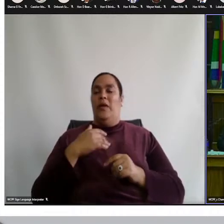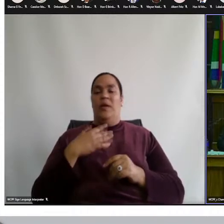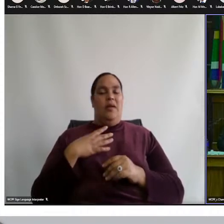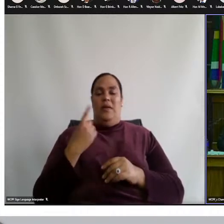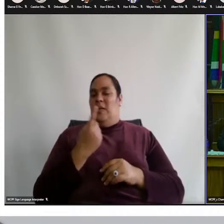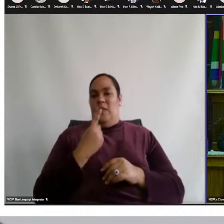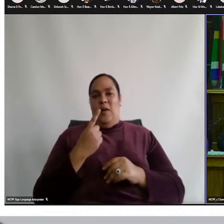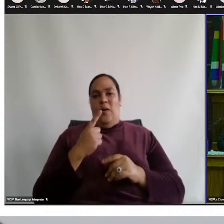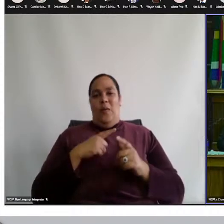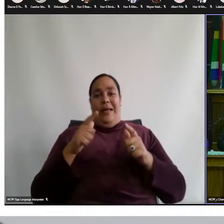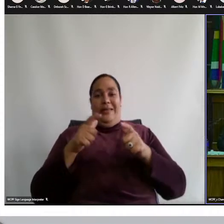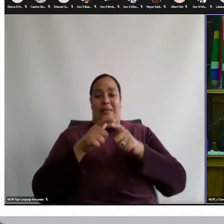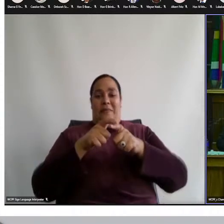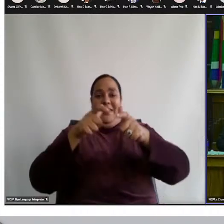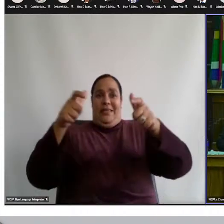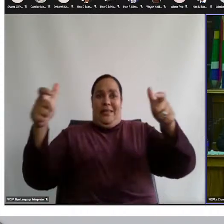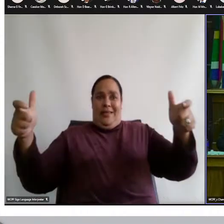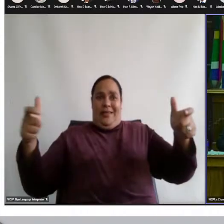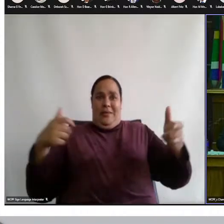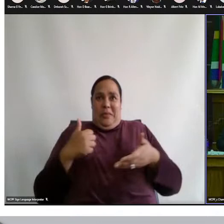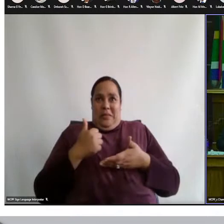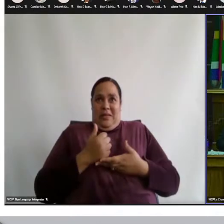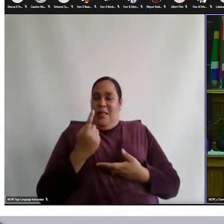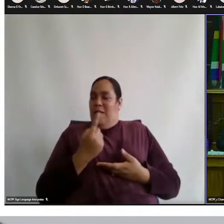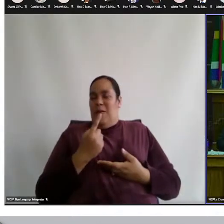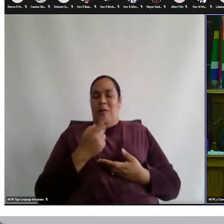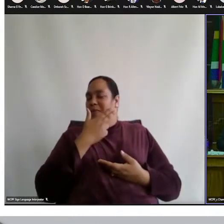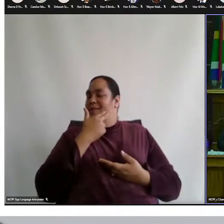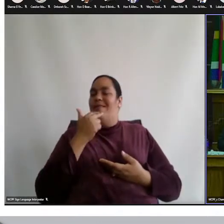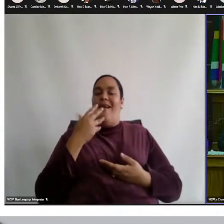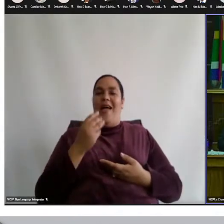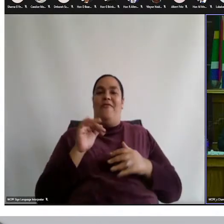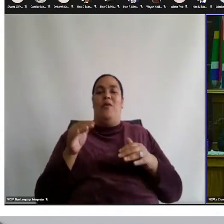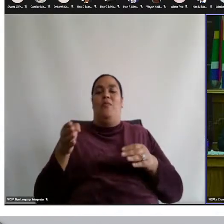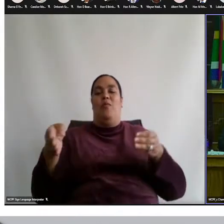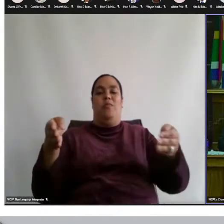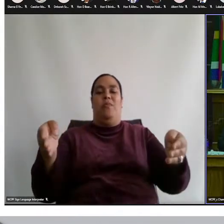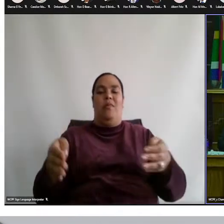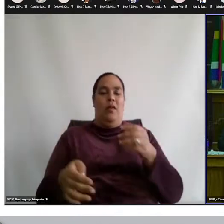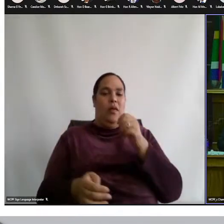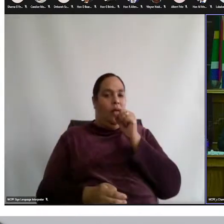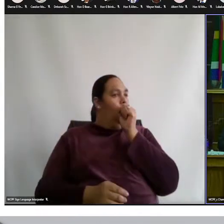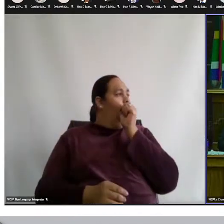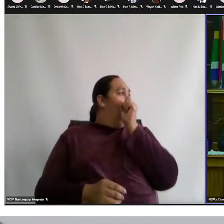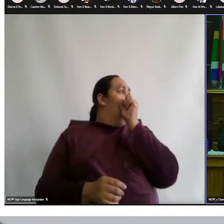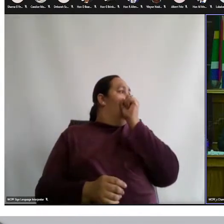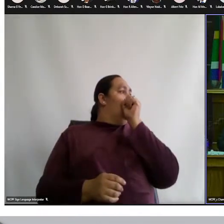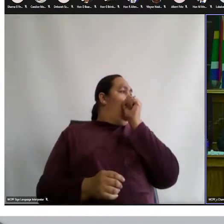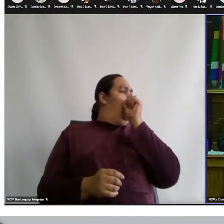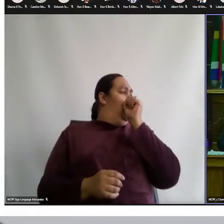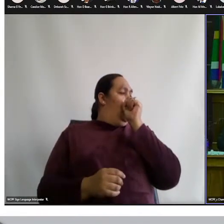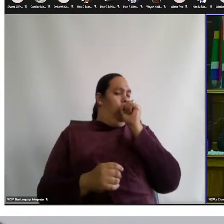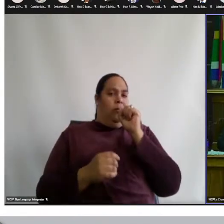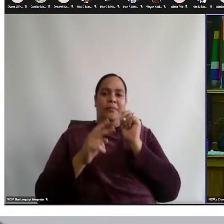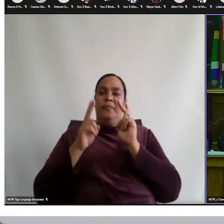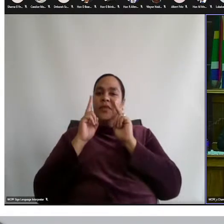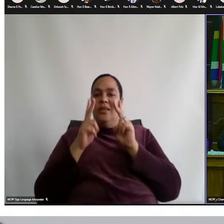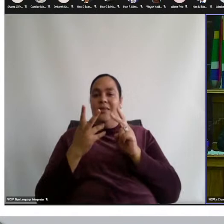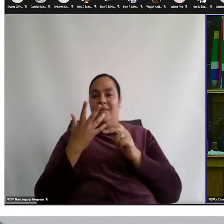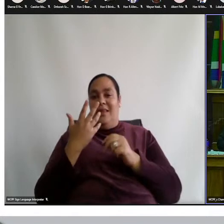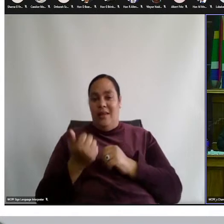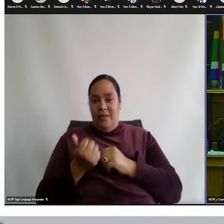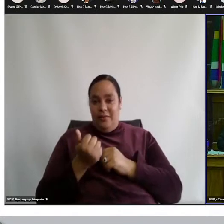big chamber, so it's lovely to have you here. We do have some guests,